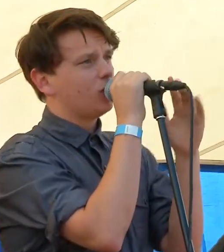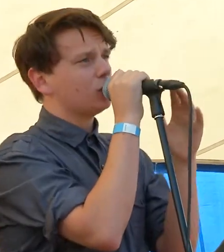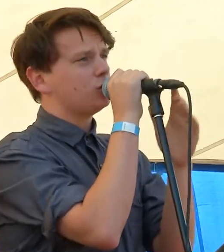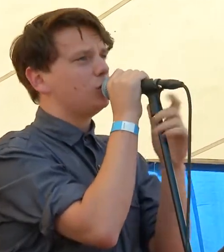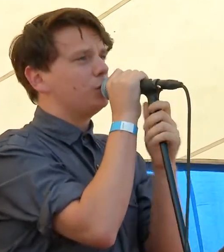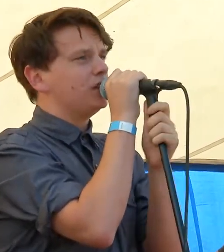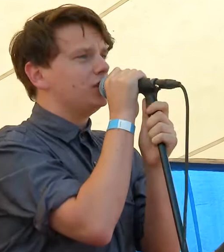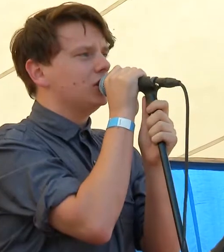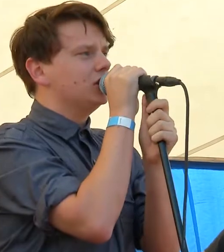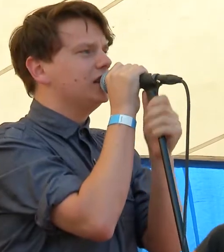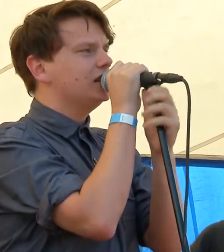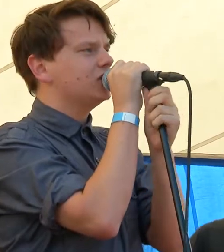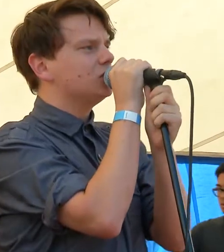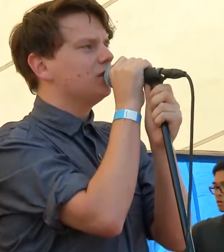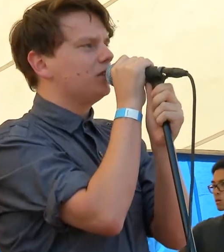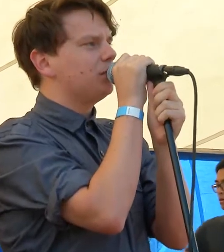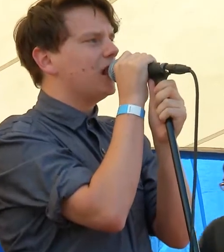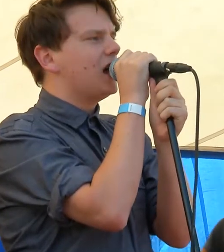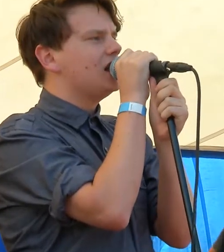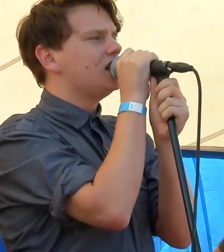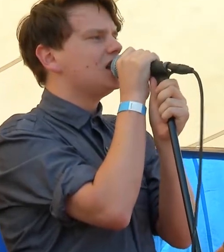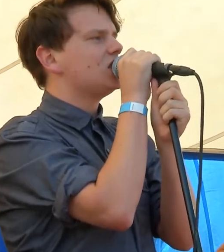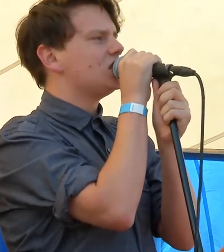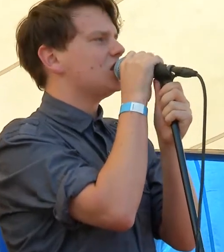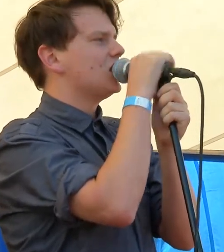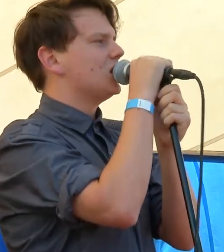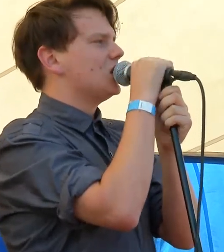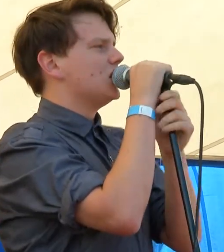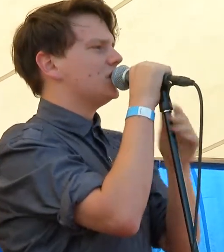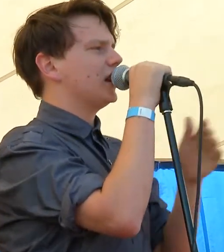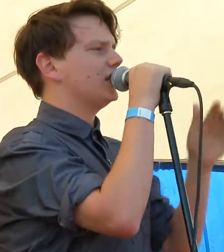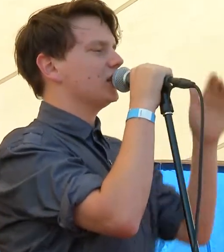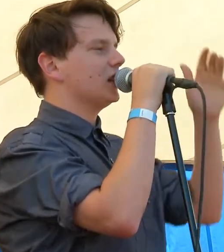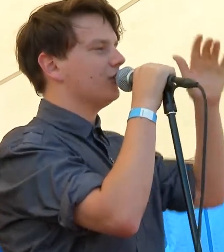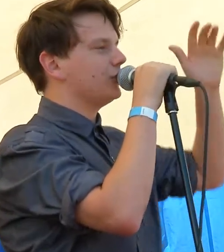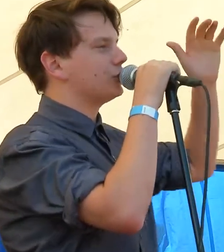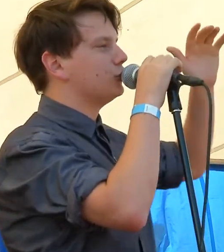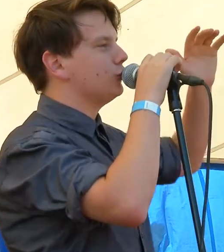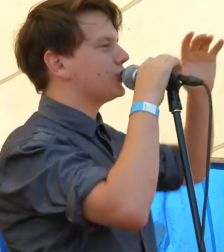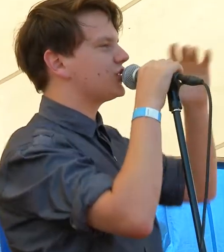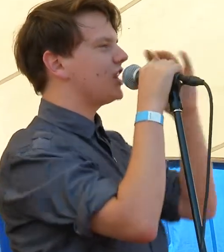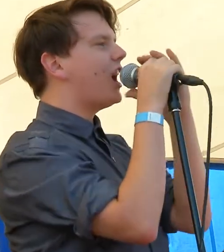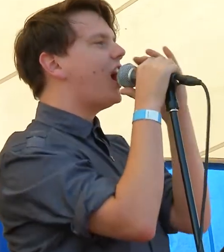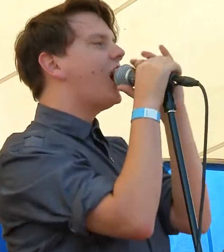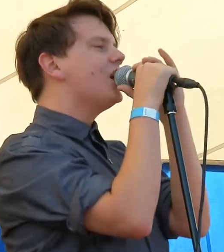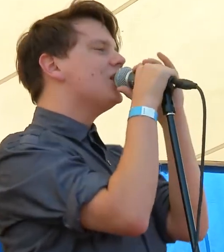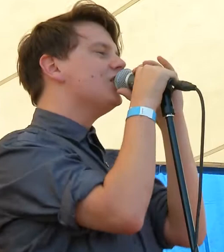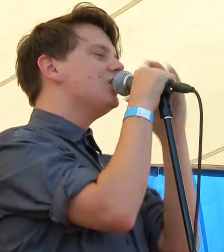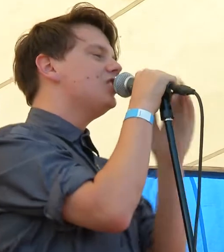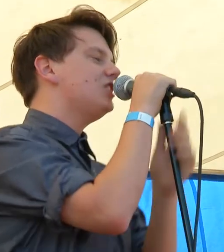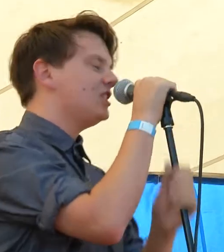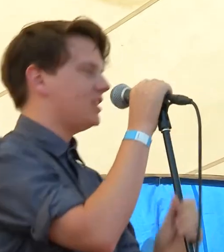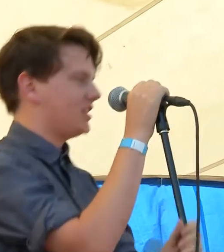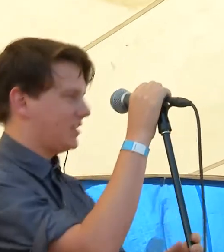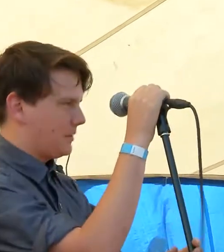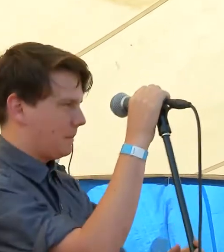Your high horse will be the leader of the blind. Tender love and truth aside,